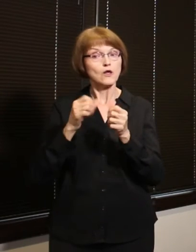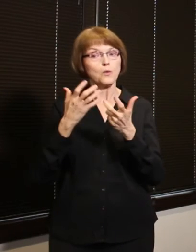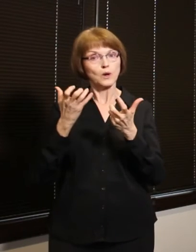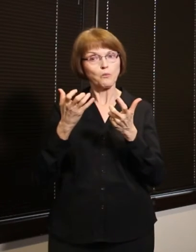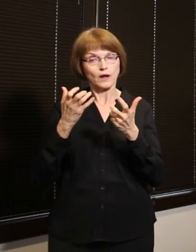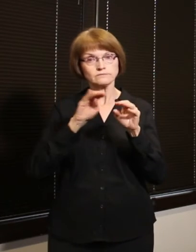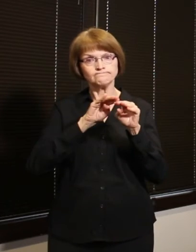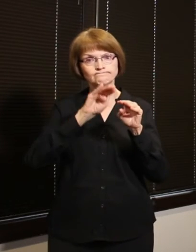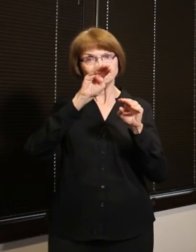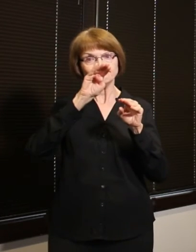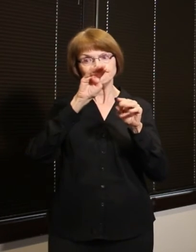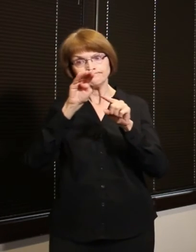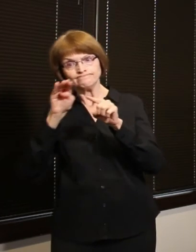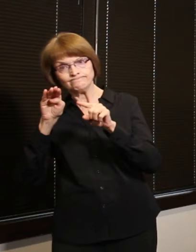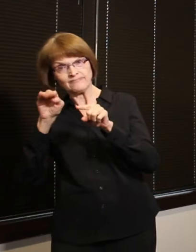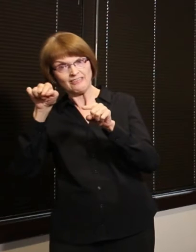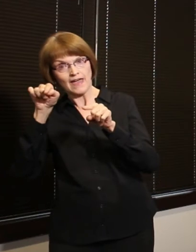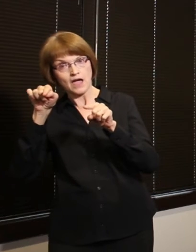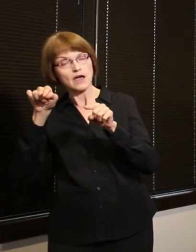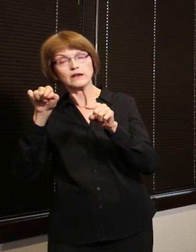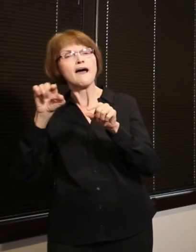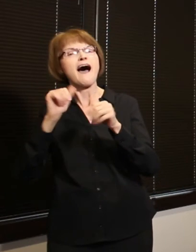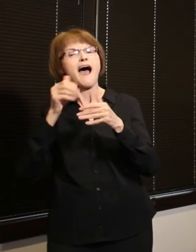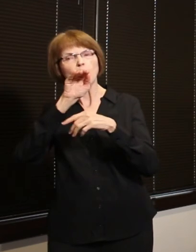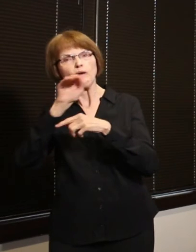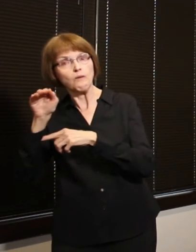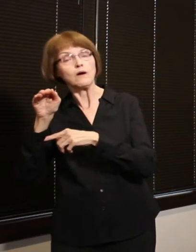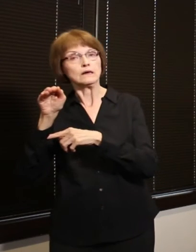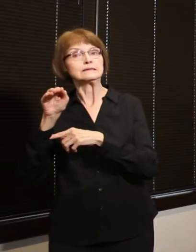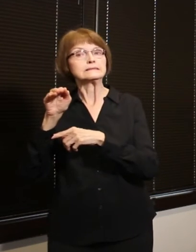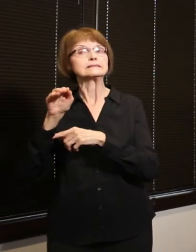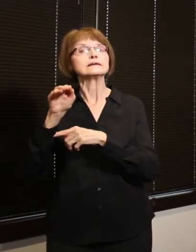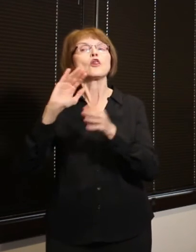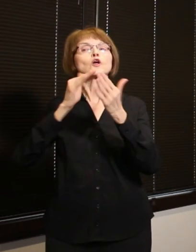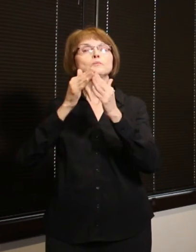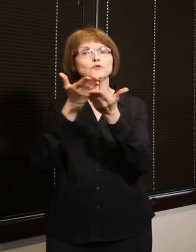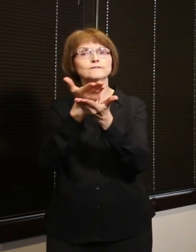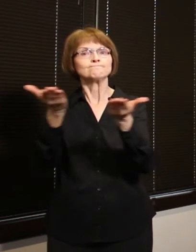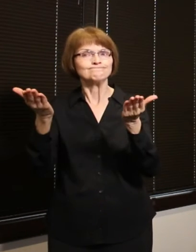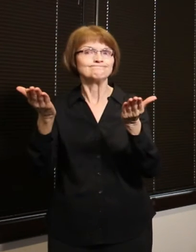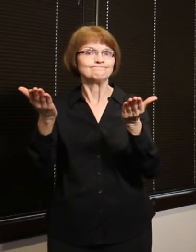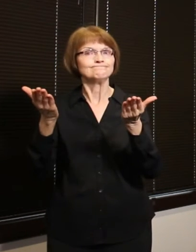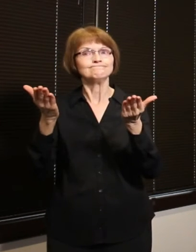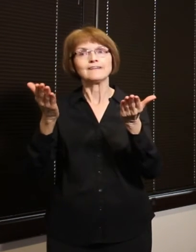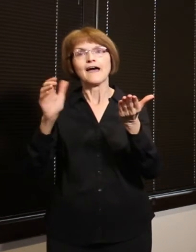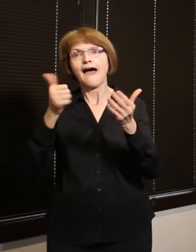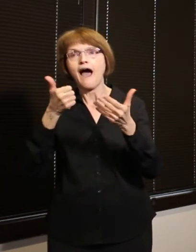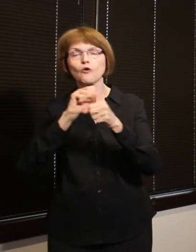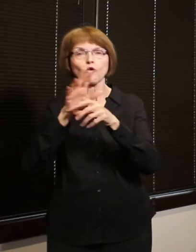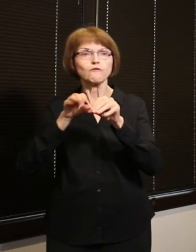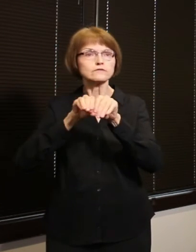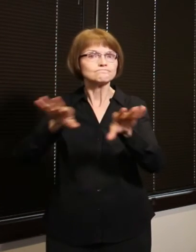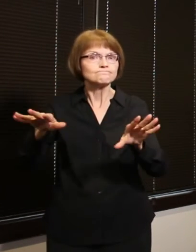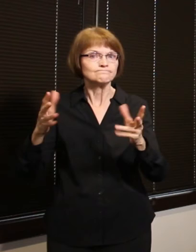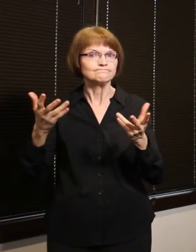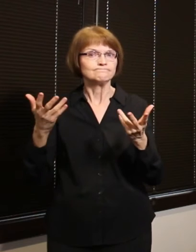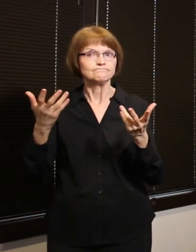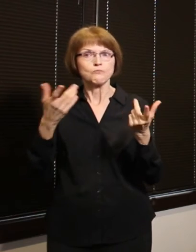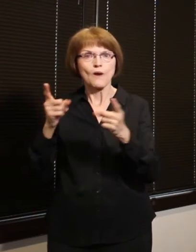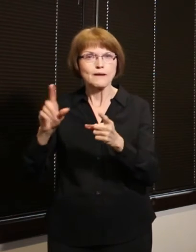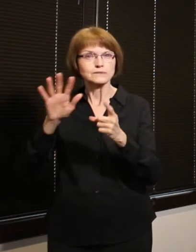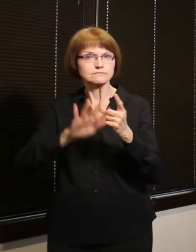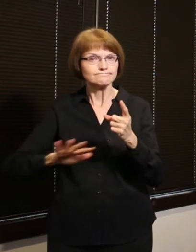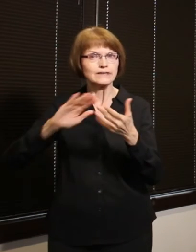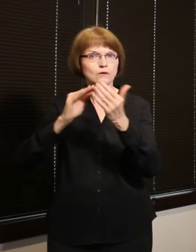curve to come down, and that's dependent upon what happens out in the community, the transmission in the community. And so